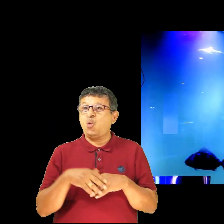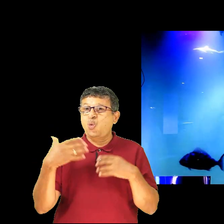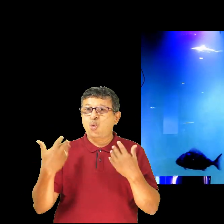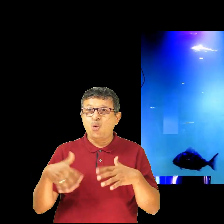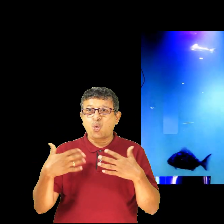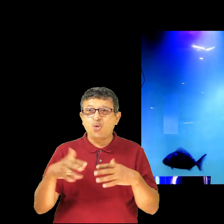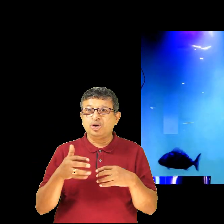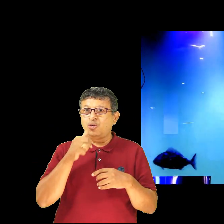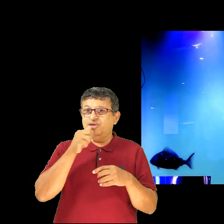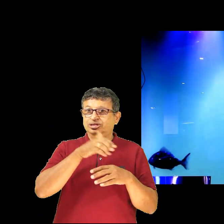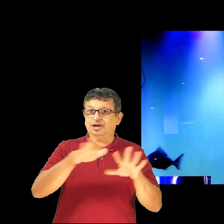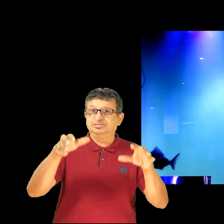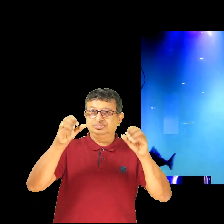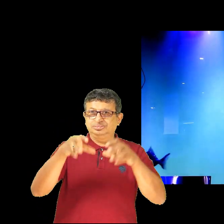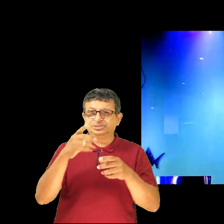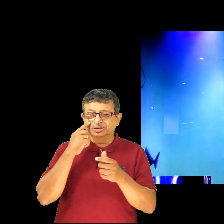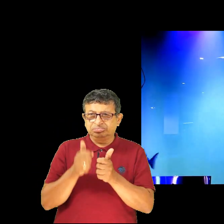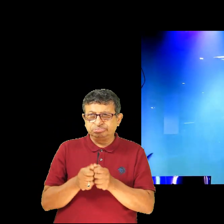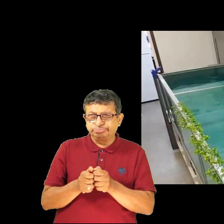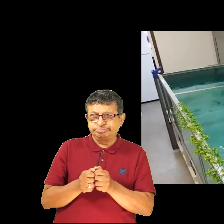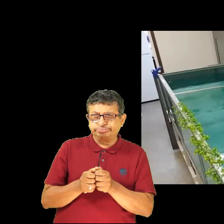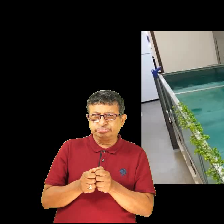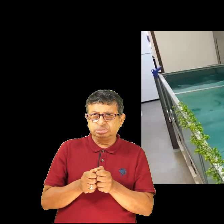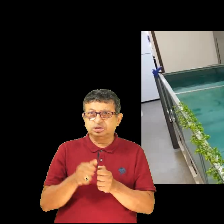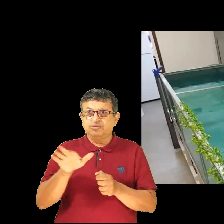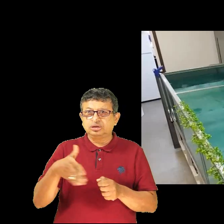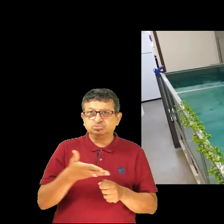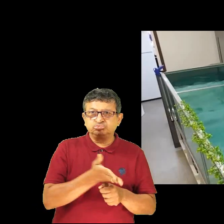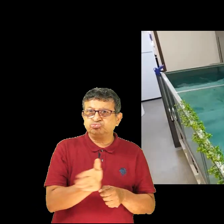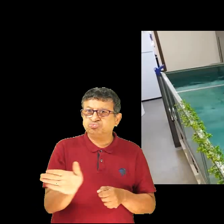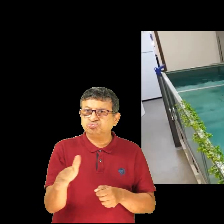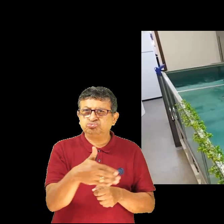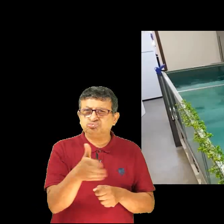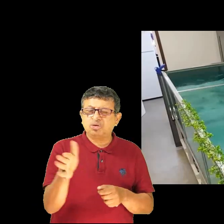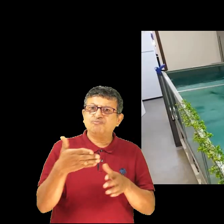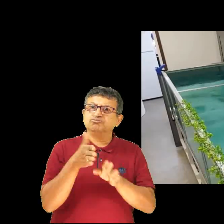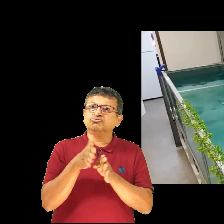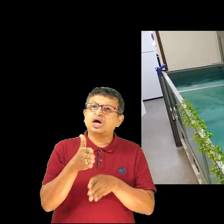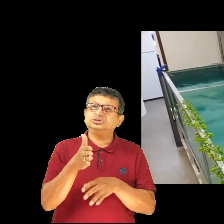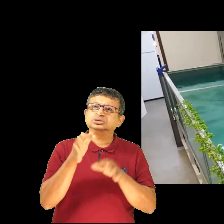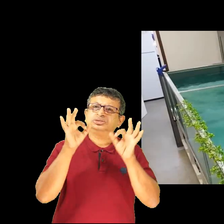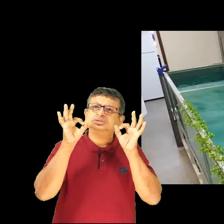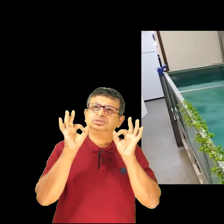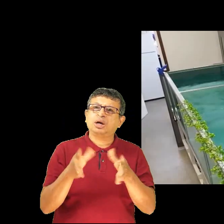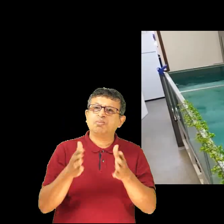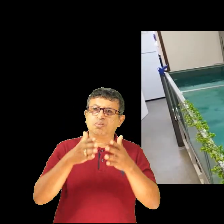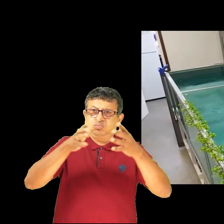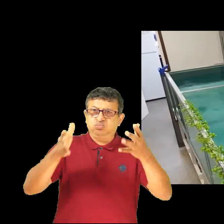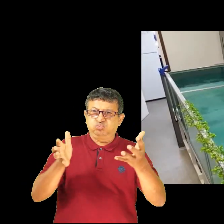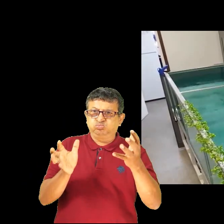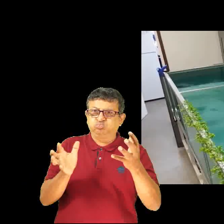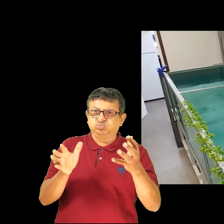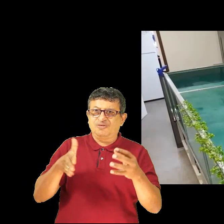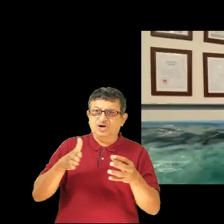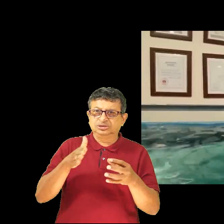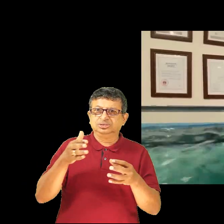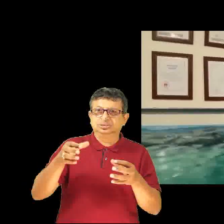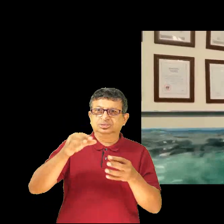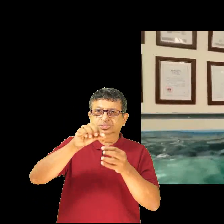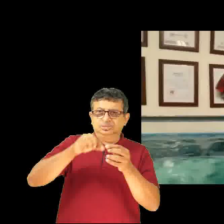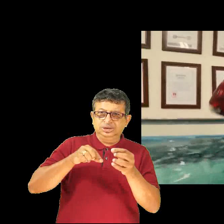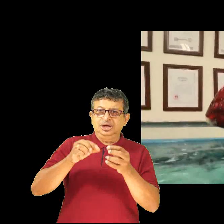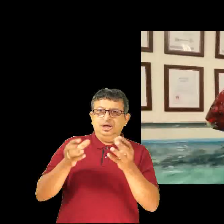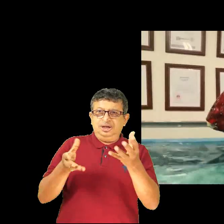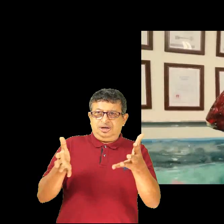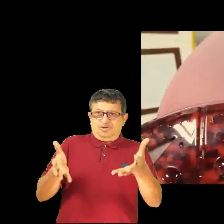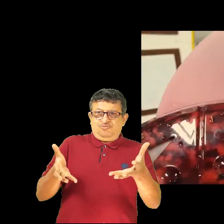moonwalk swimming and LED light self-luminance. This fish has been shown at different events throughout Asia with an array of customizable skins. The